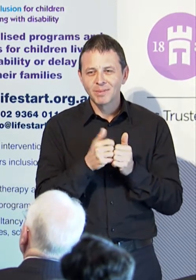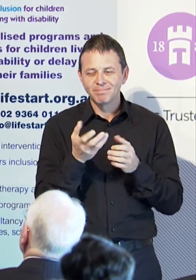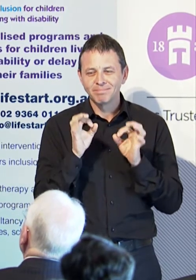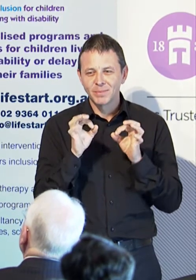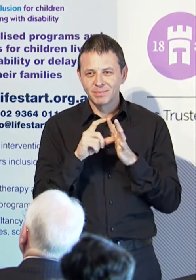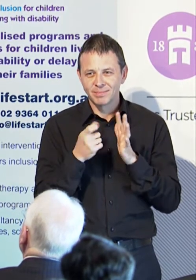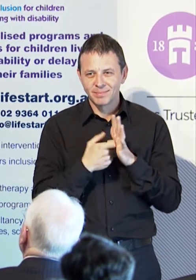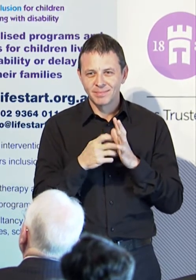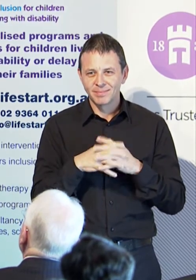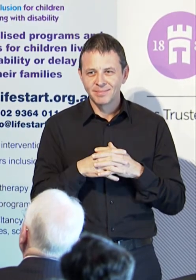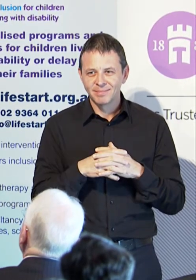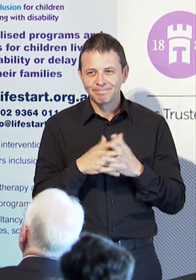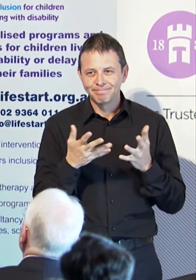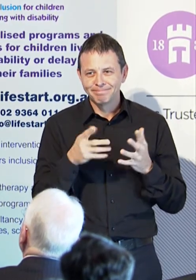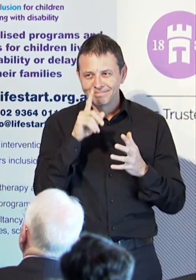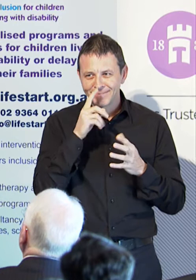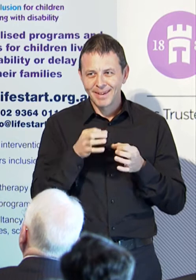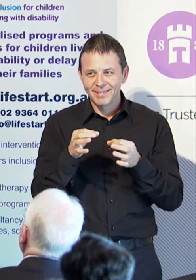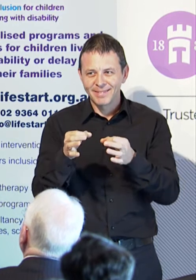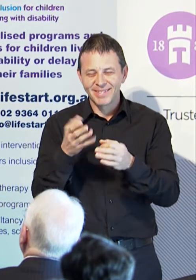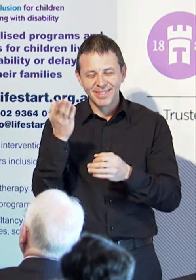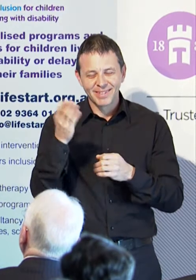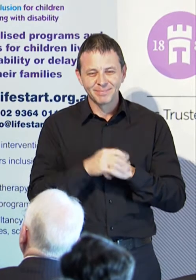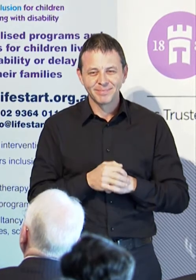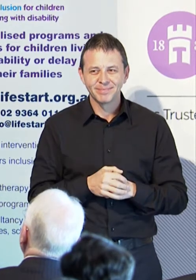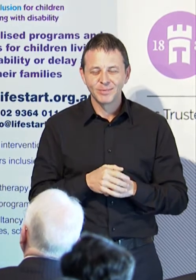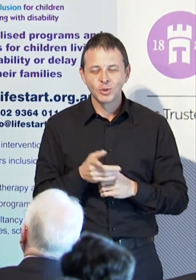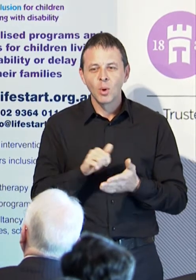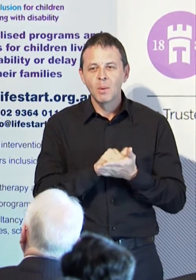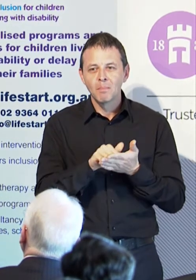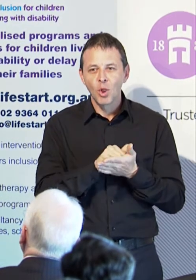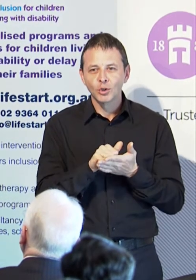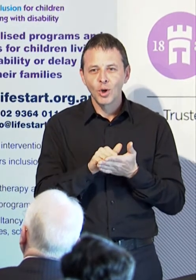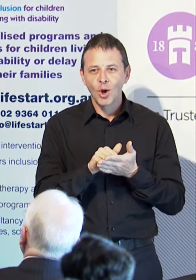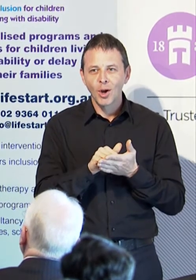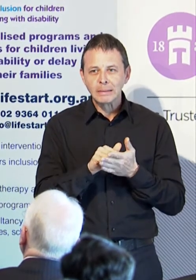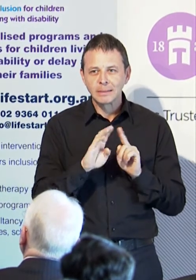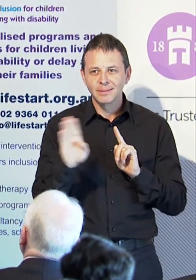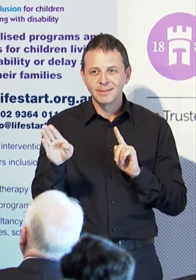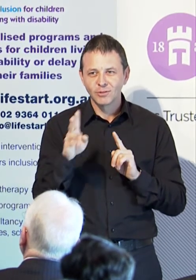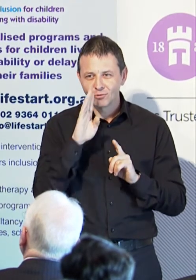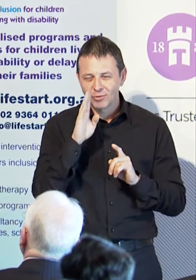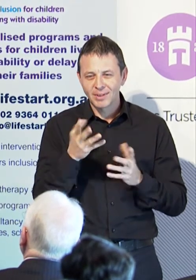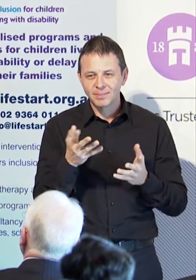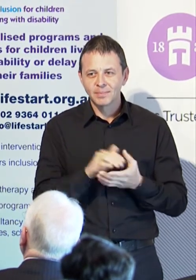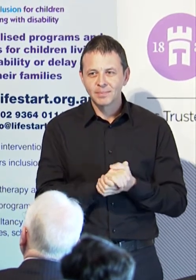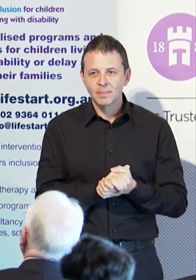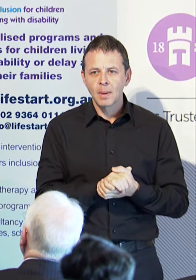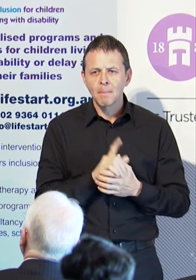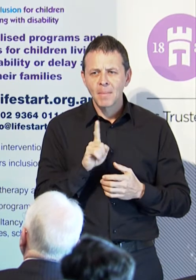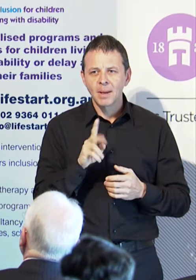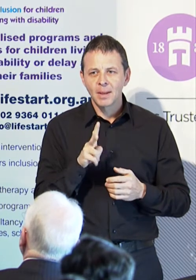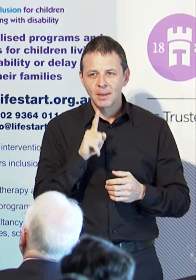specialist, and you can't keep them waiting. So I apologise for walking straight out, but once again, I'm